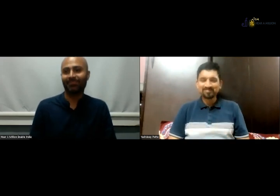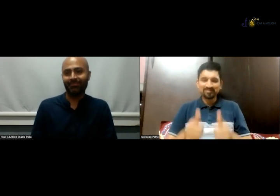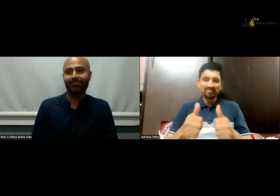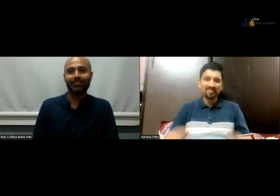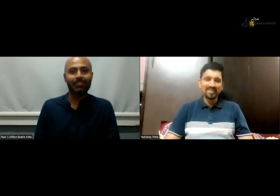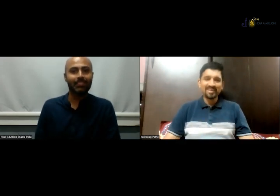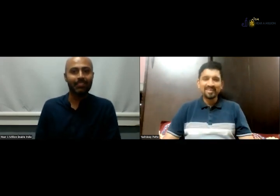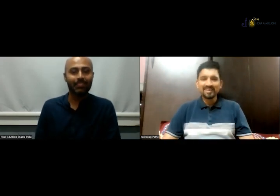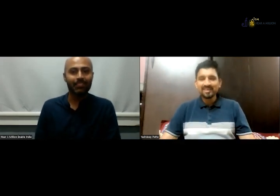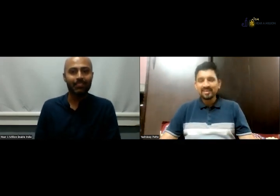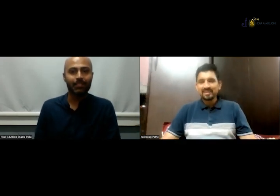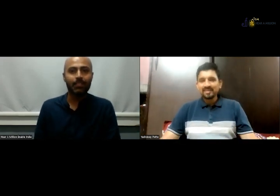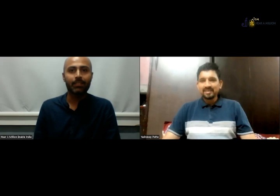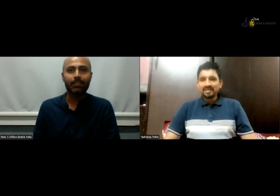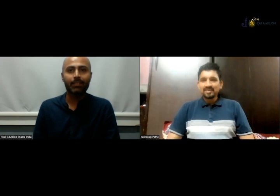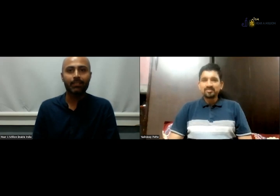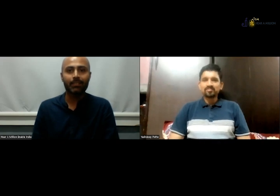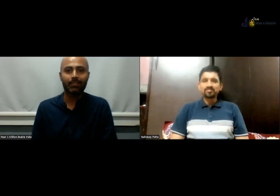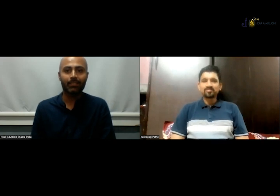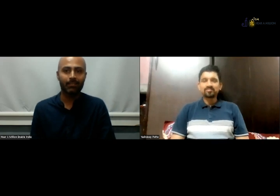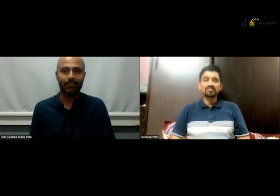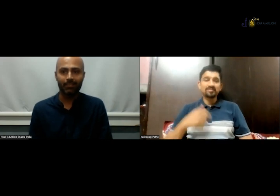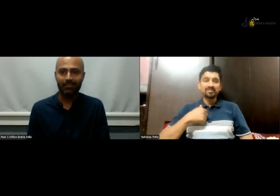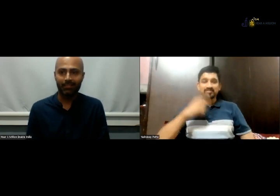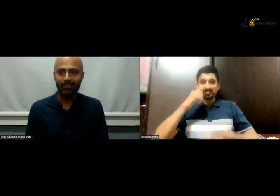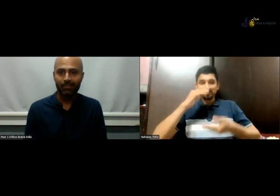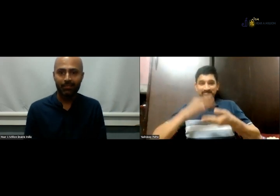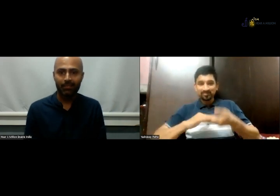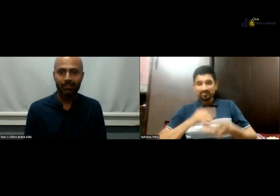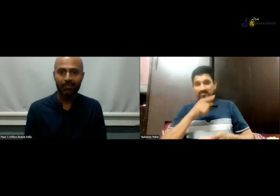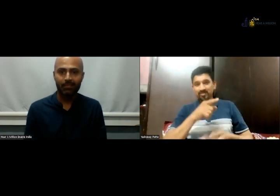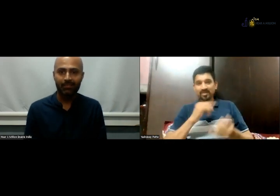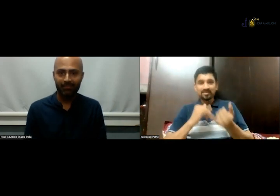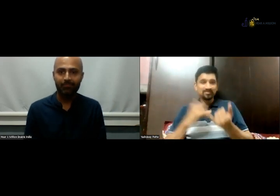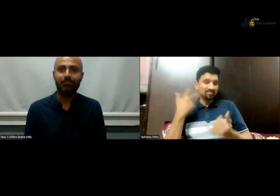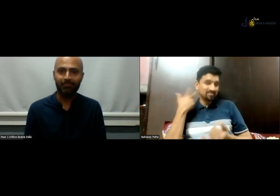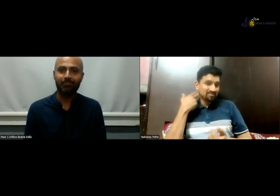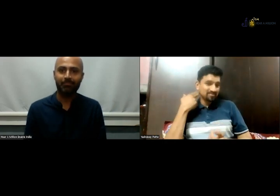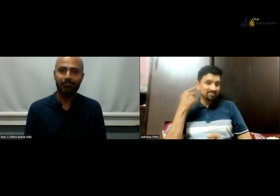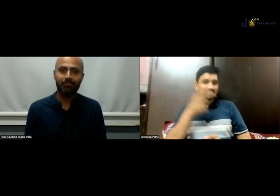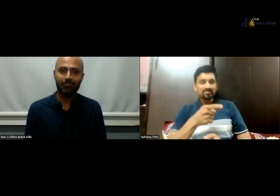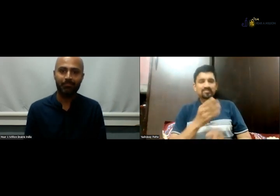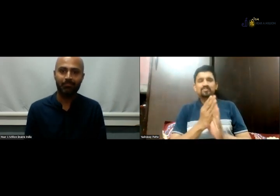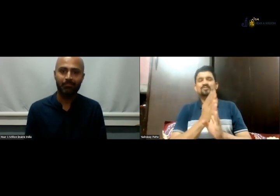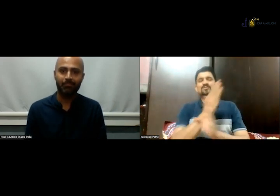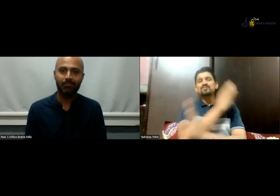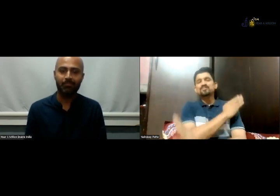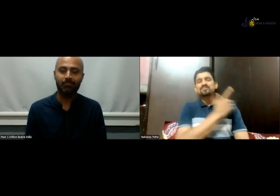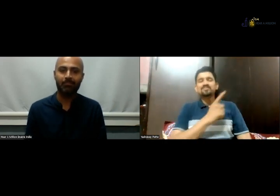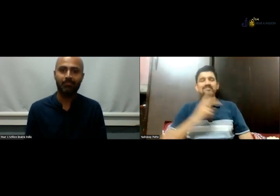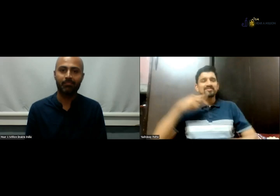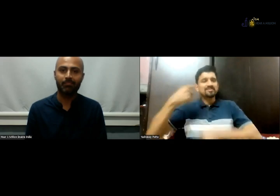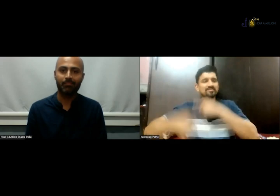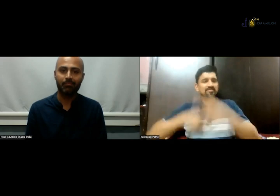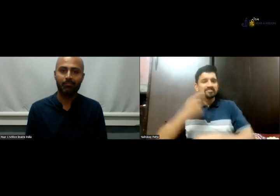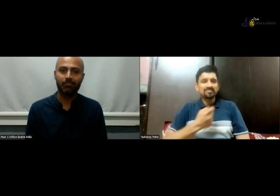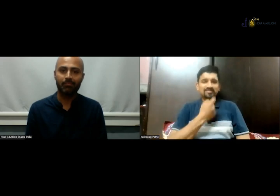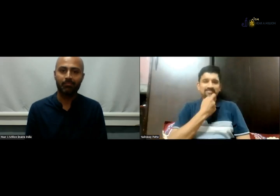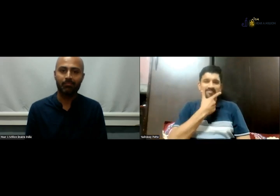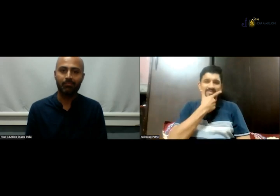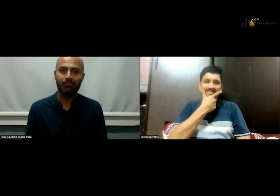you. Yashdeep here. So, I had a goosebump, and so my wife, Sudamni